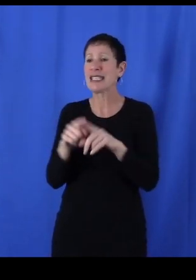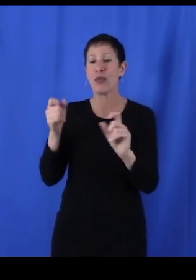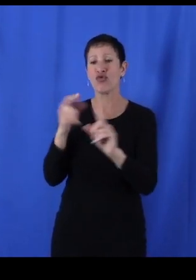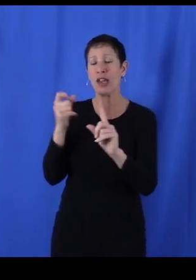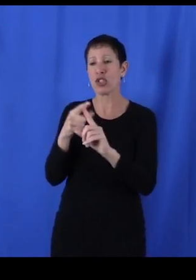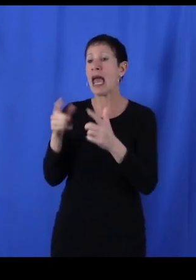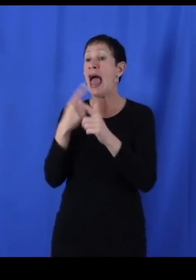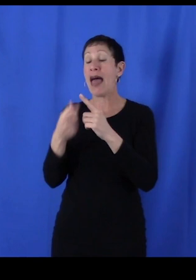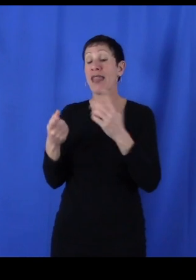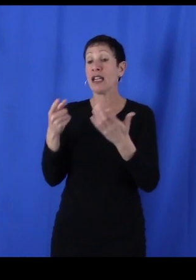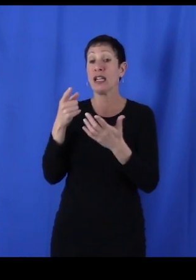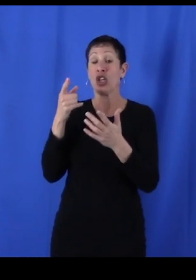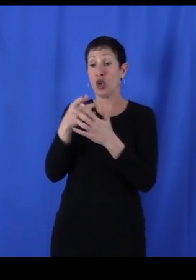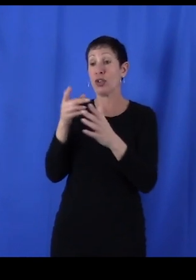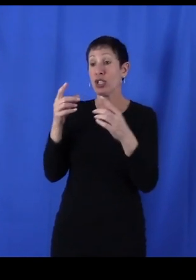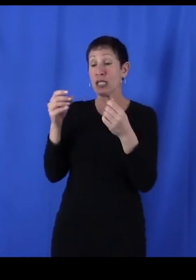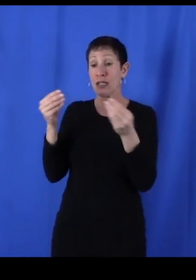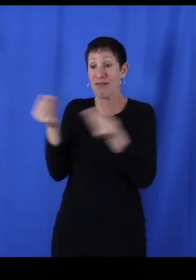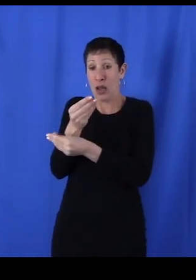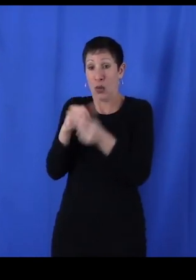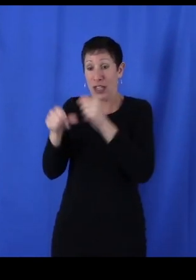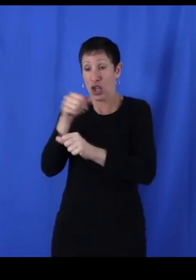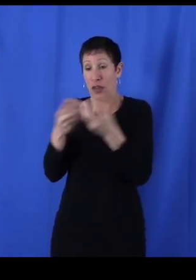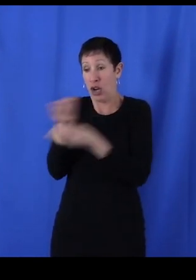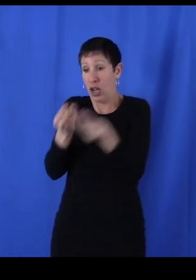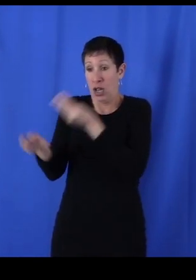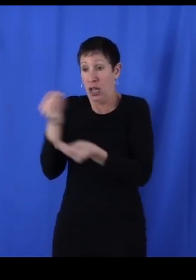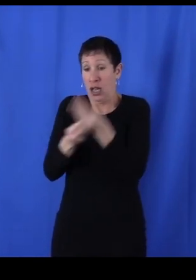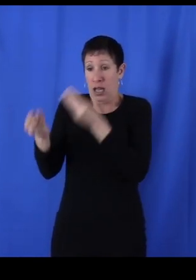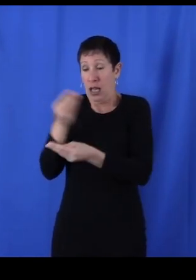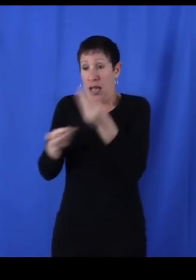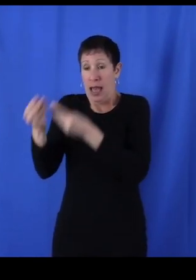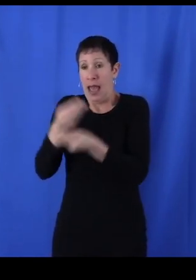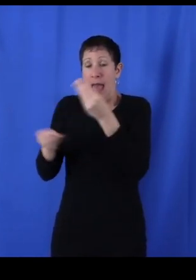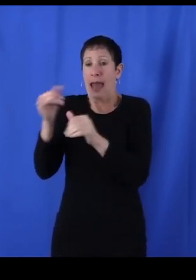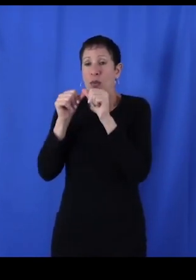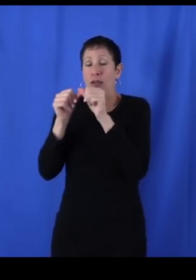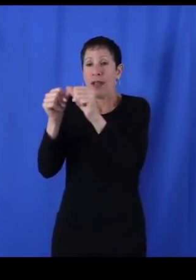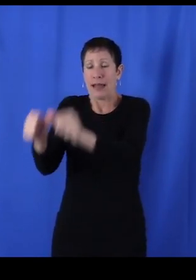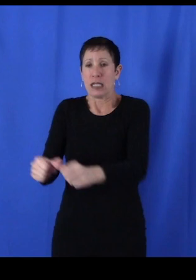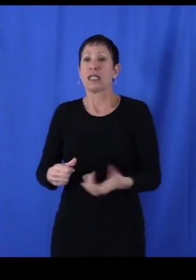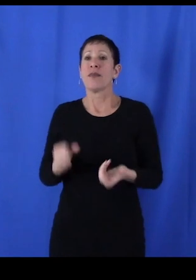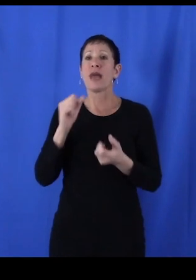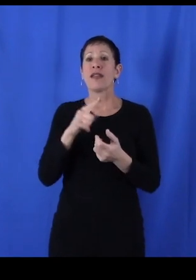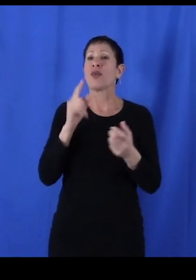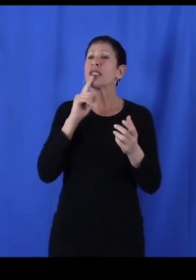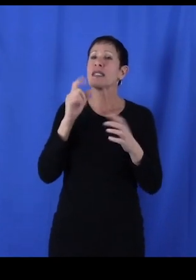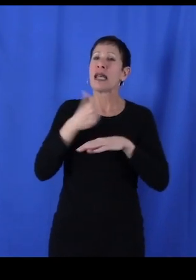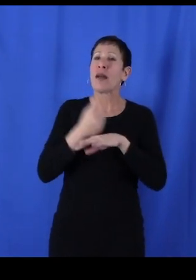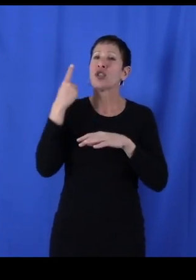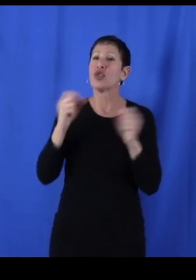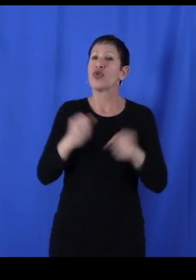other to spam each other relentlessly. Right? So these ads, again, were meant to accentuate fear, angst, and